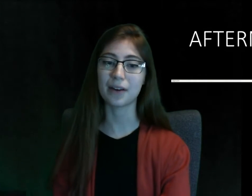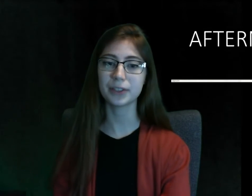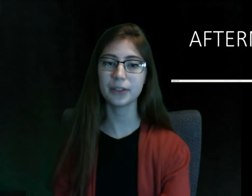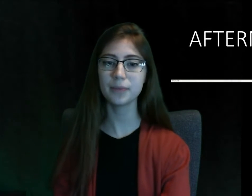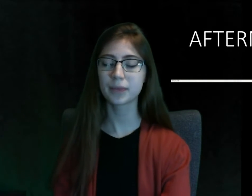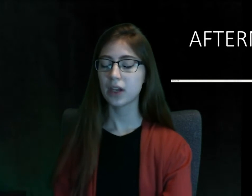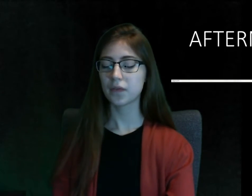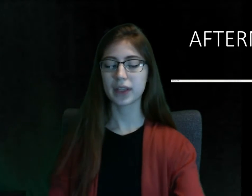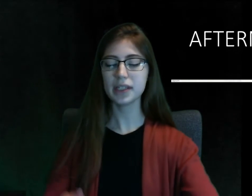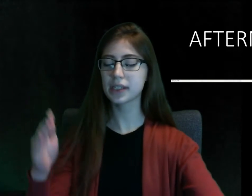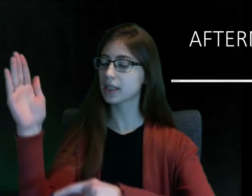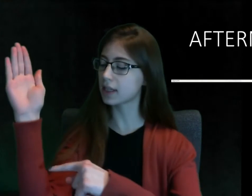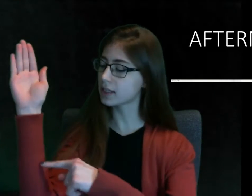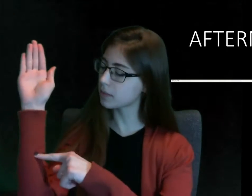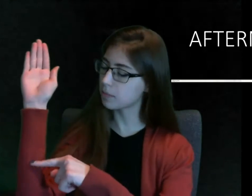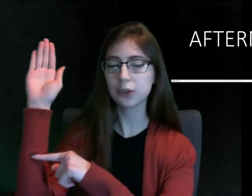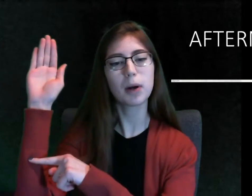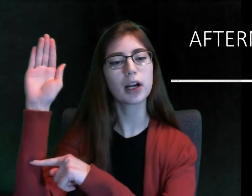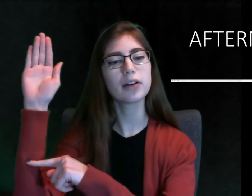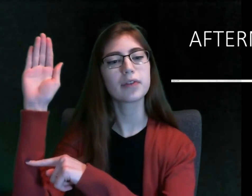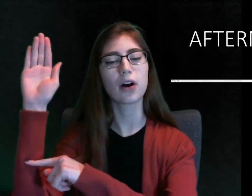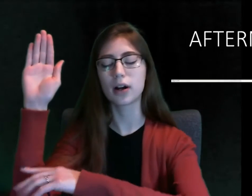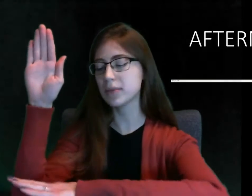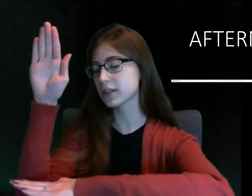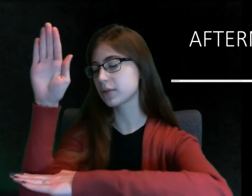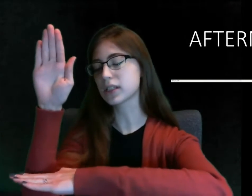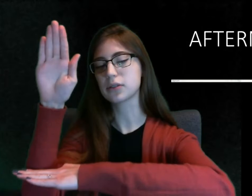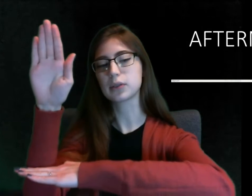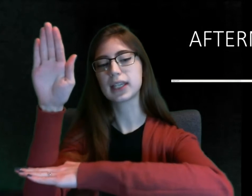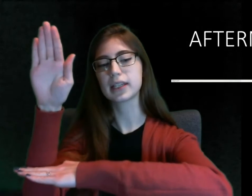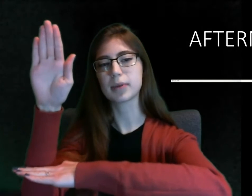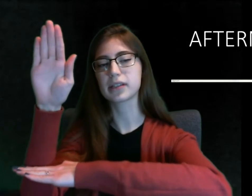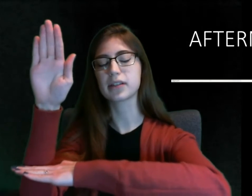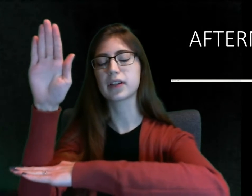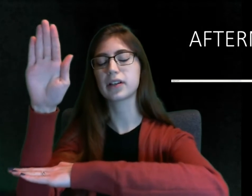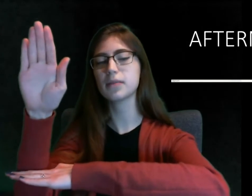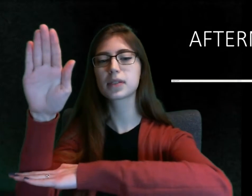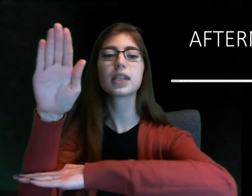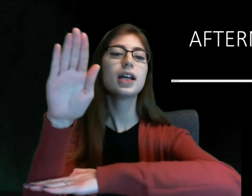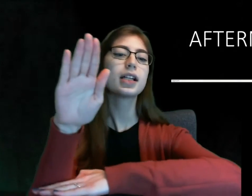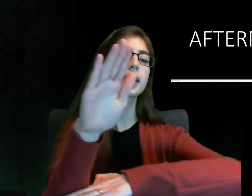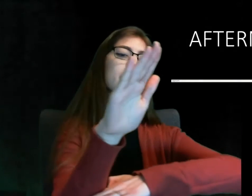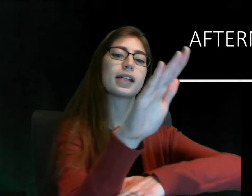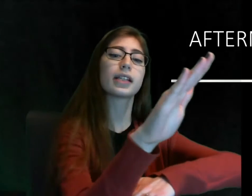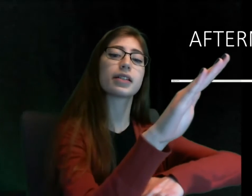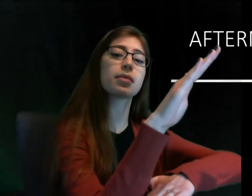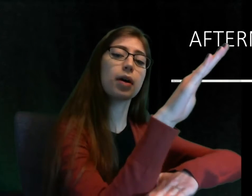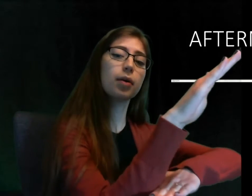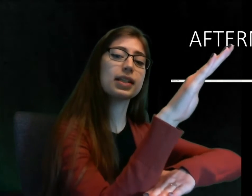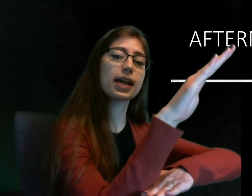Afternoon. For this middle part of your arm is going to lean up against your fingertips, like the sun is partway down,